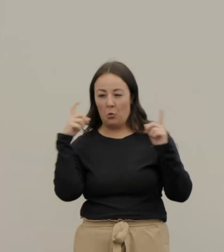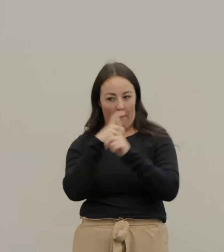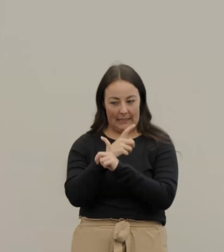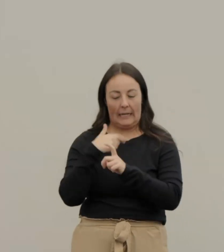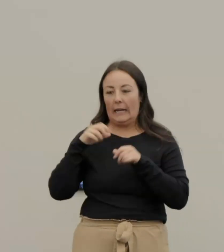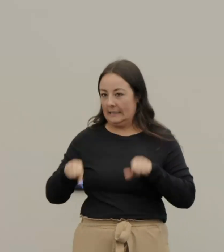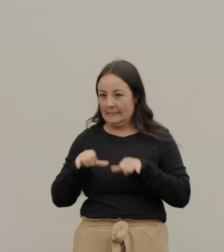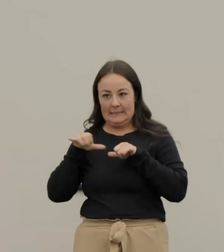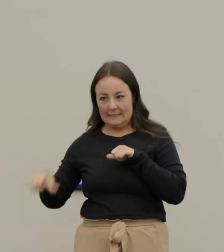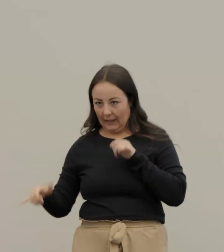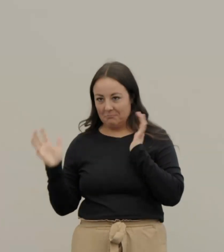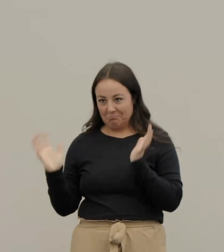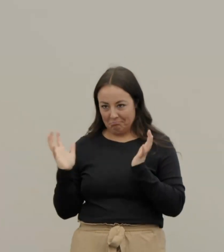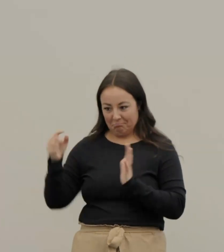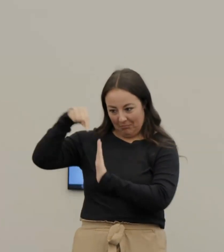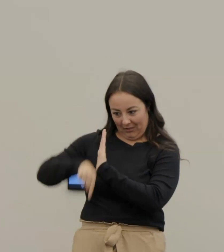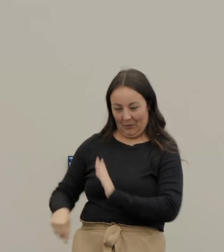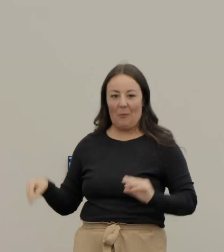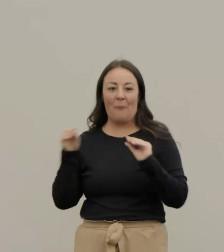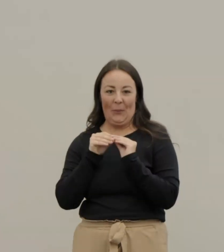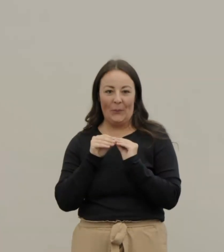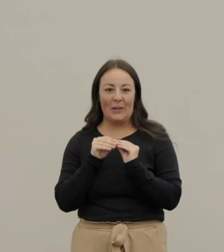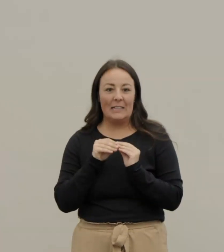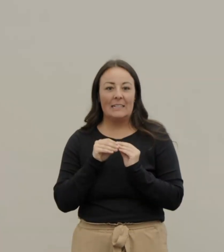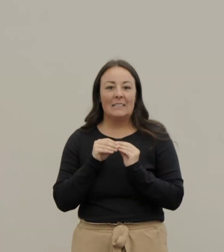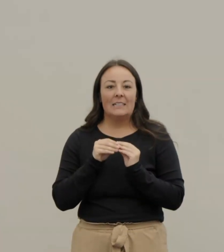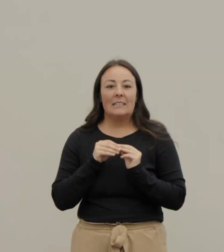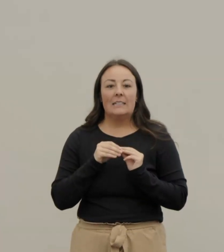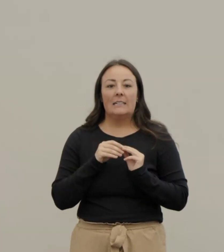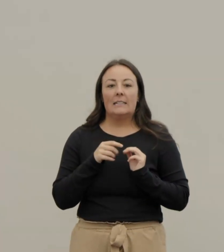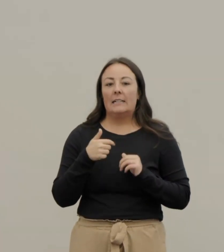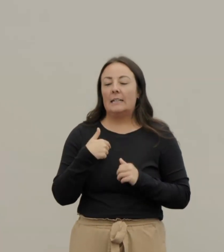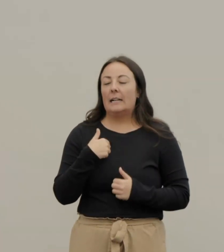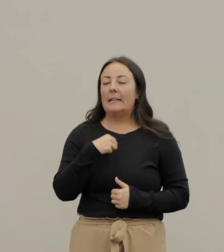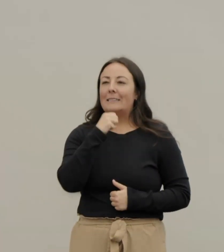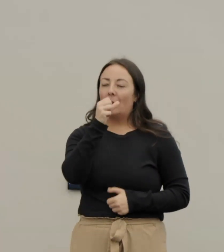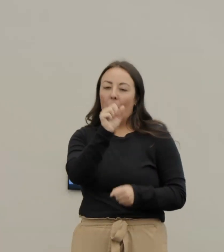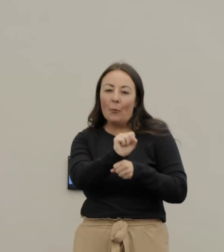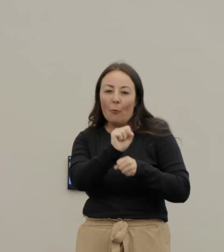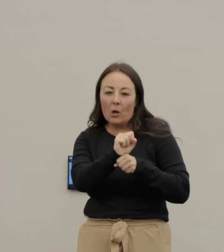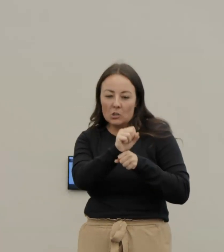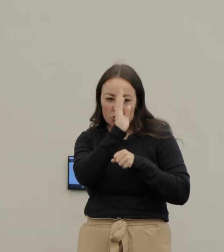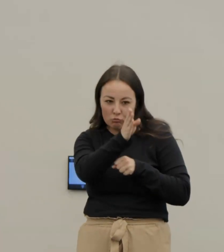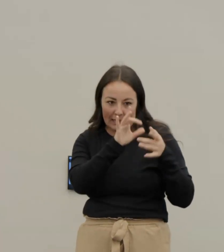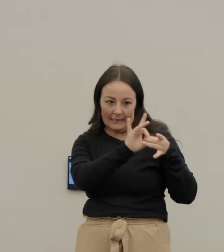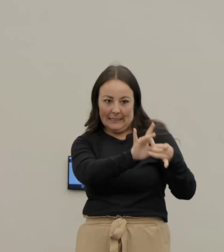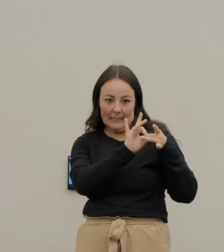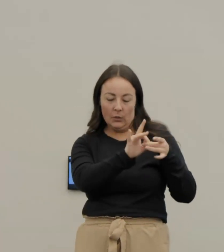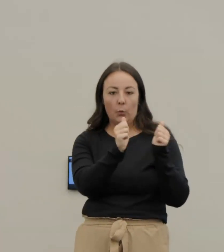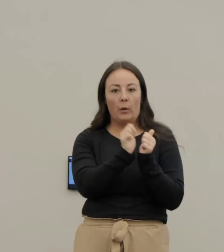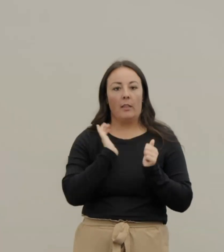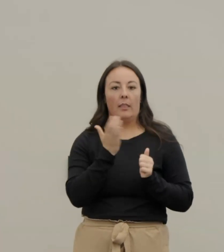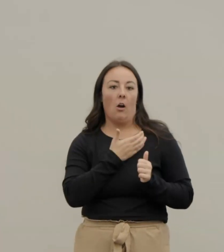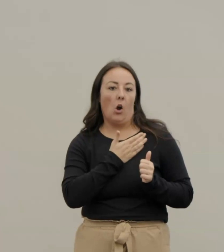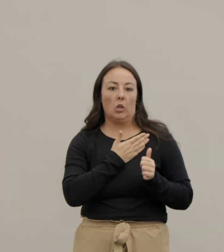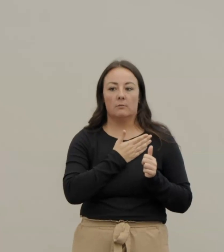to stay after and Great. talk about it more. So I don't work directly with our institutional